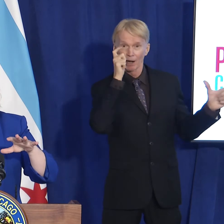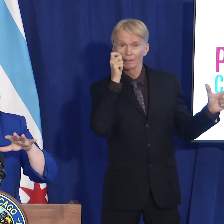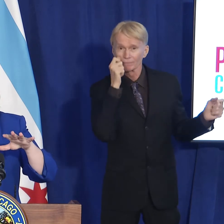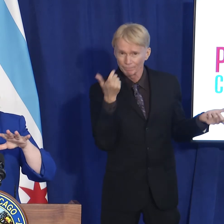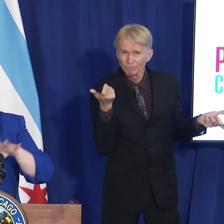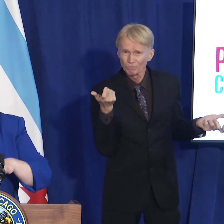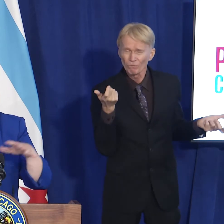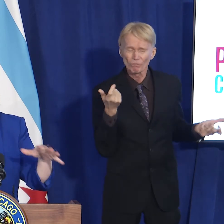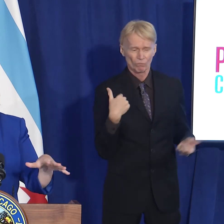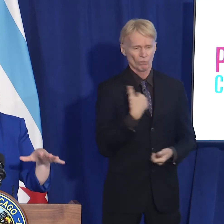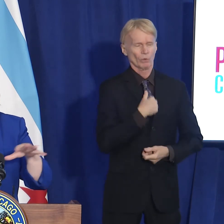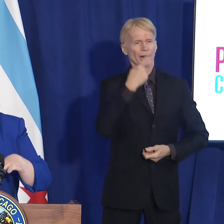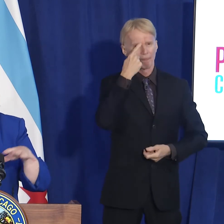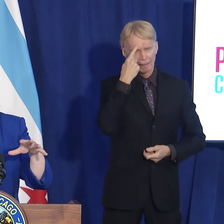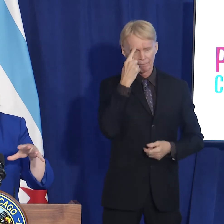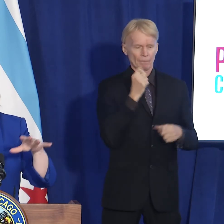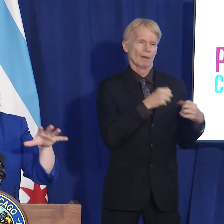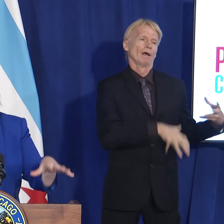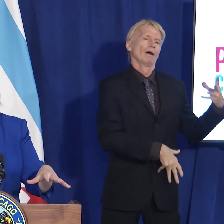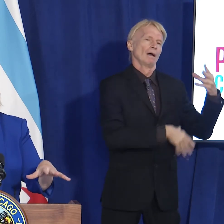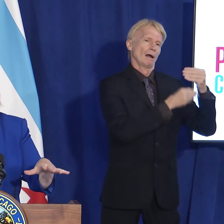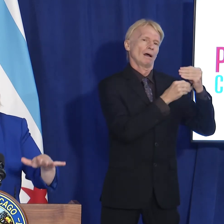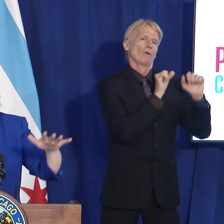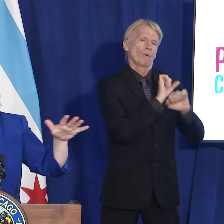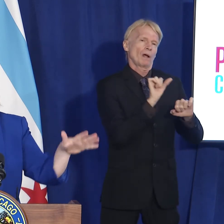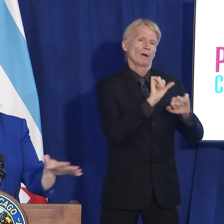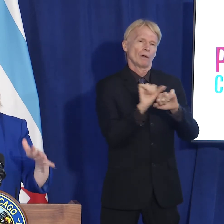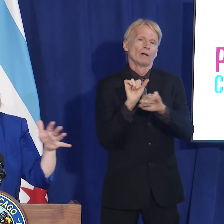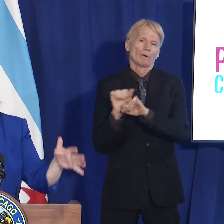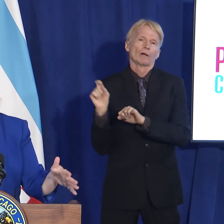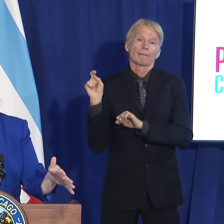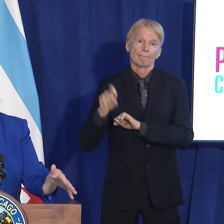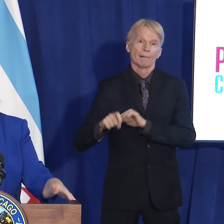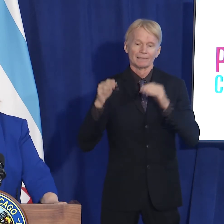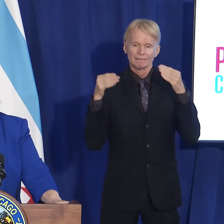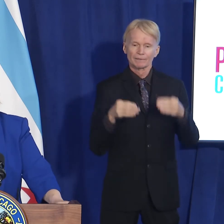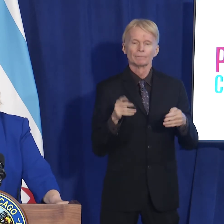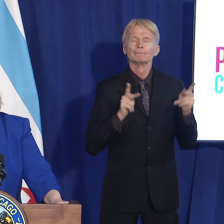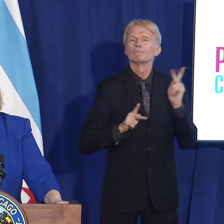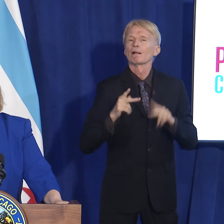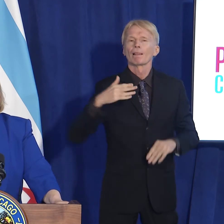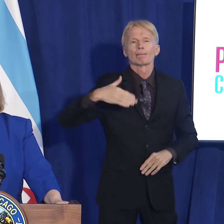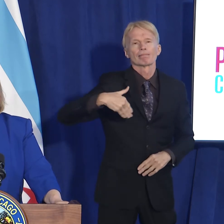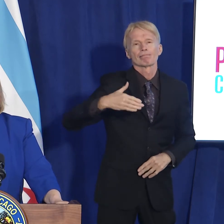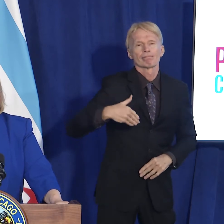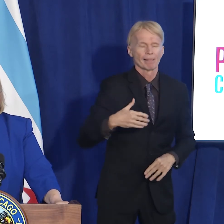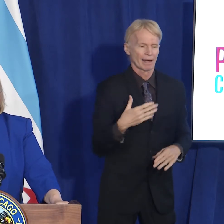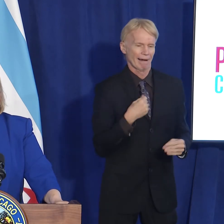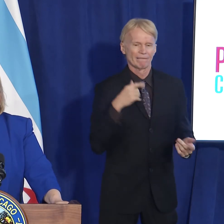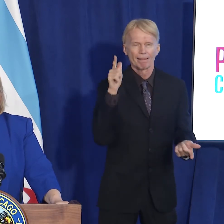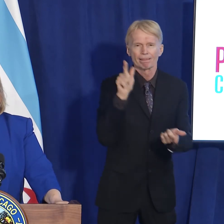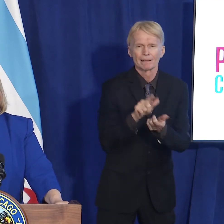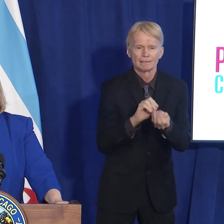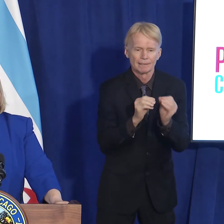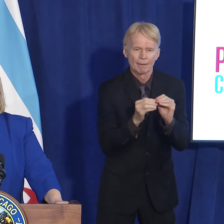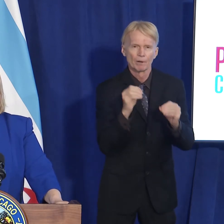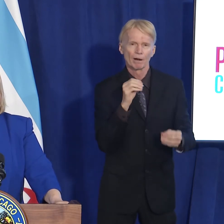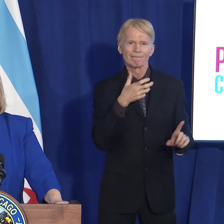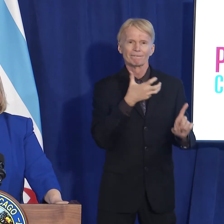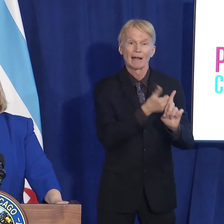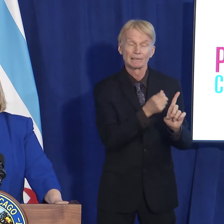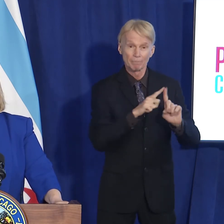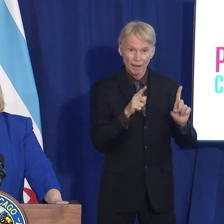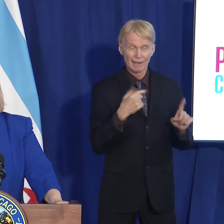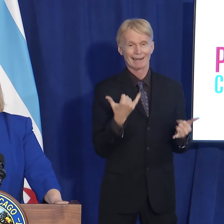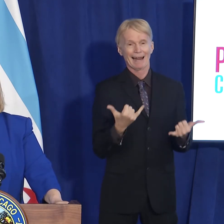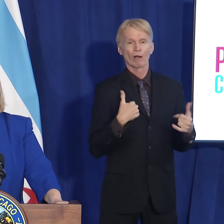about all of our work continues to be primarily focused on these least vaccinated communities, but messaging